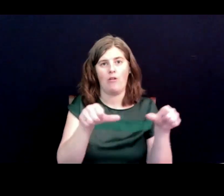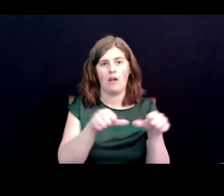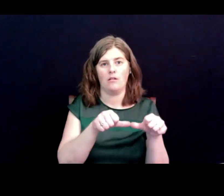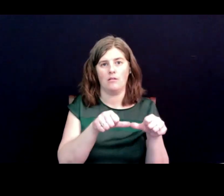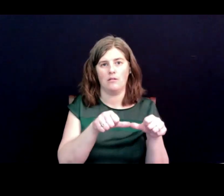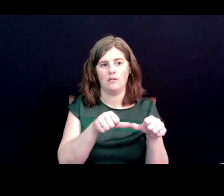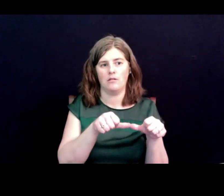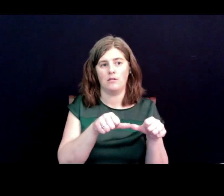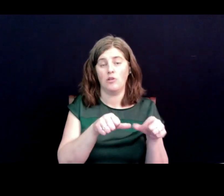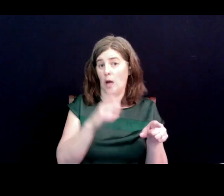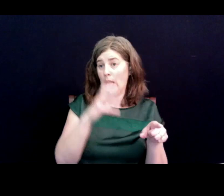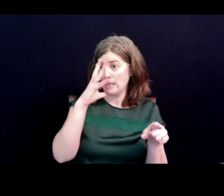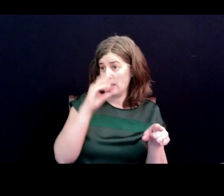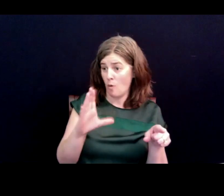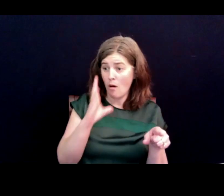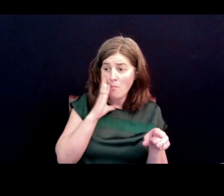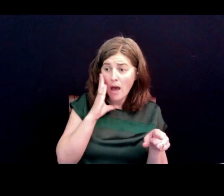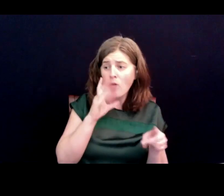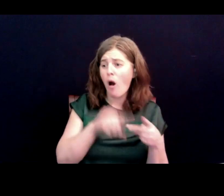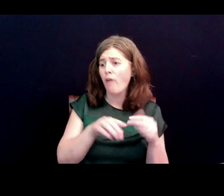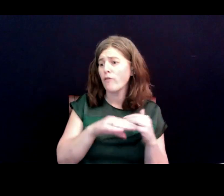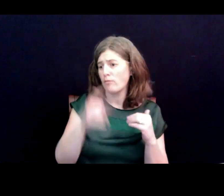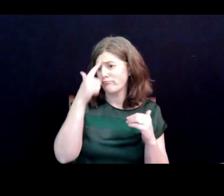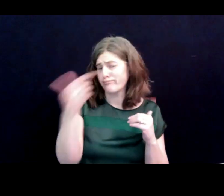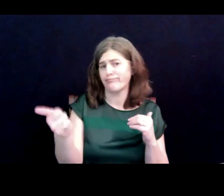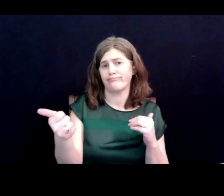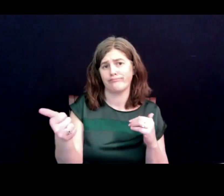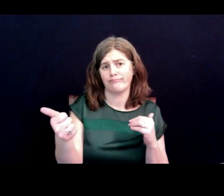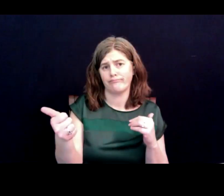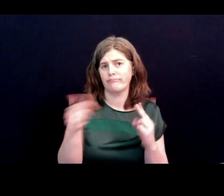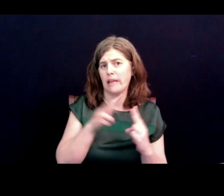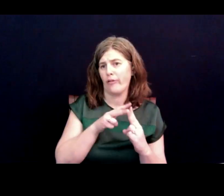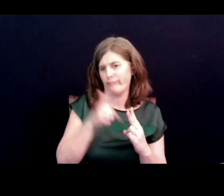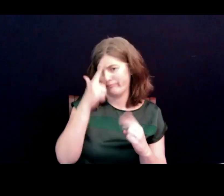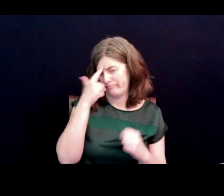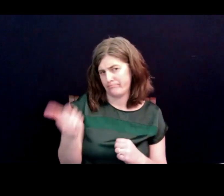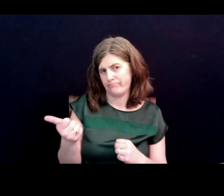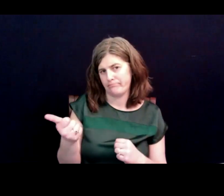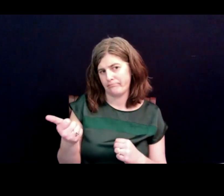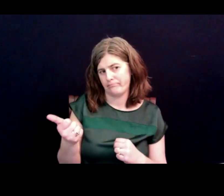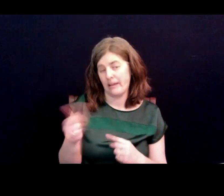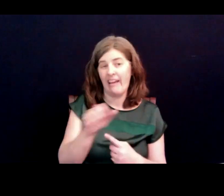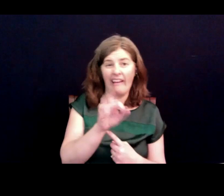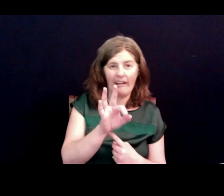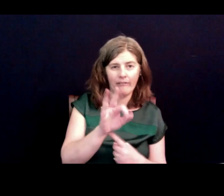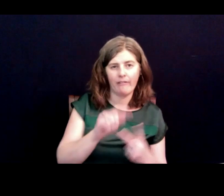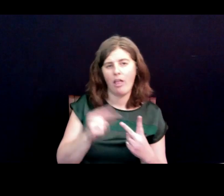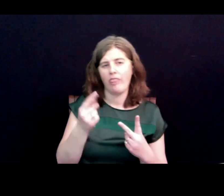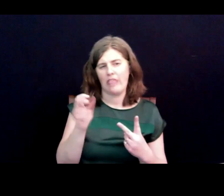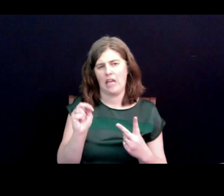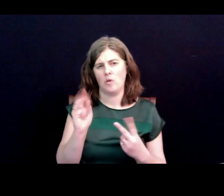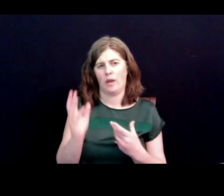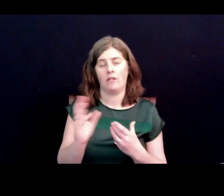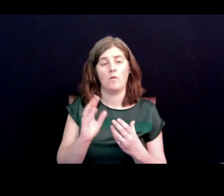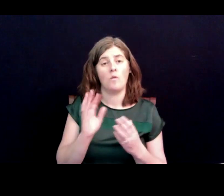sleep on your bed or you can sleep on your floor, right? Either or. If then those kinds of choices can be